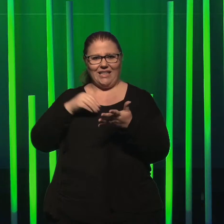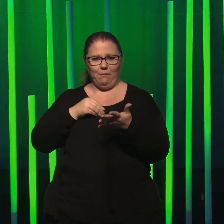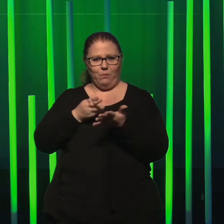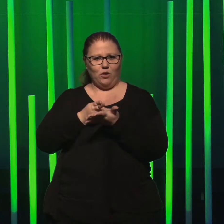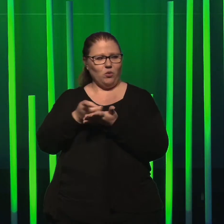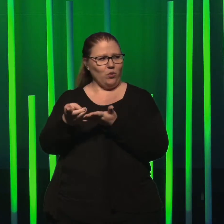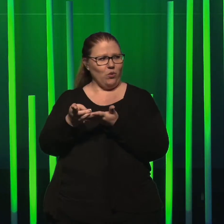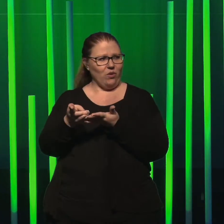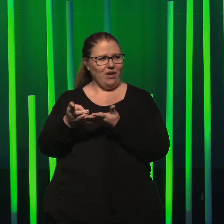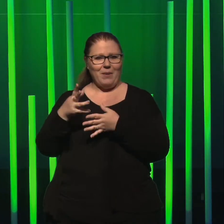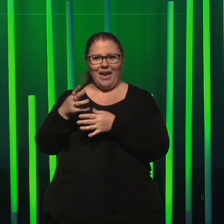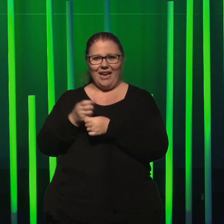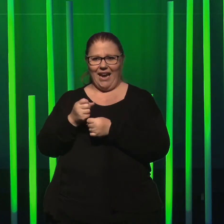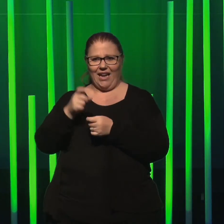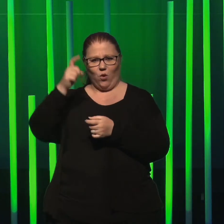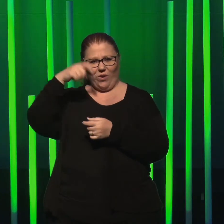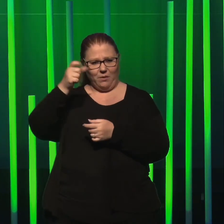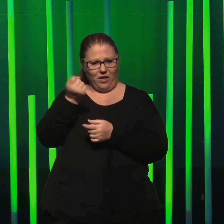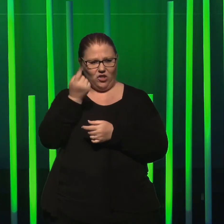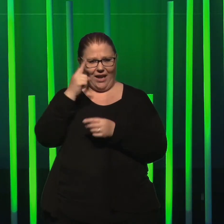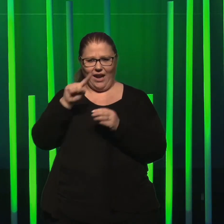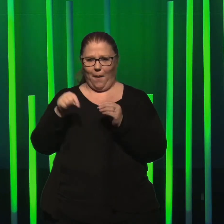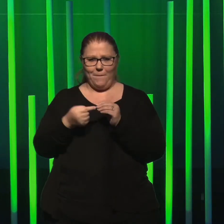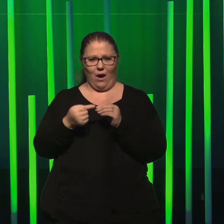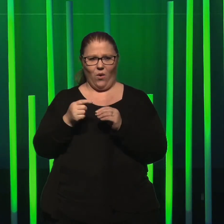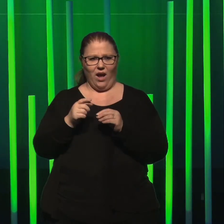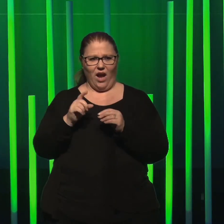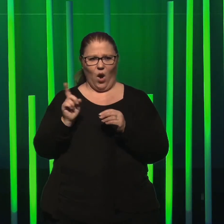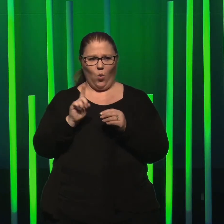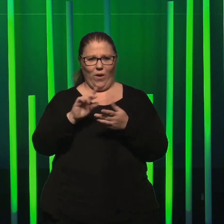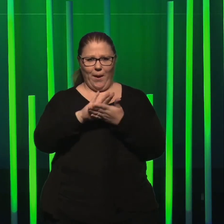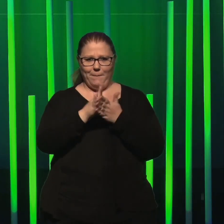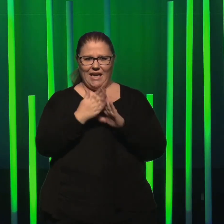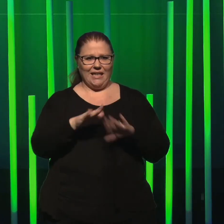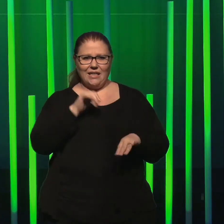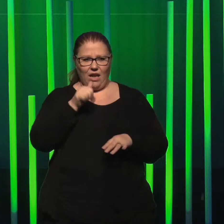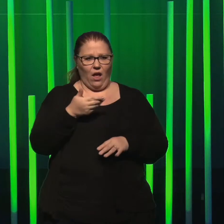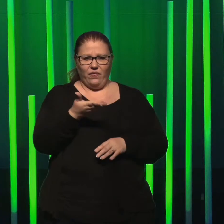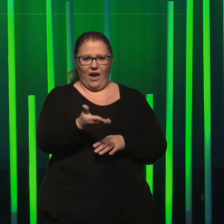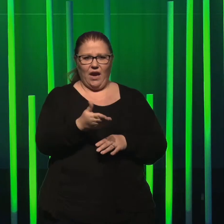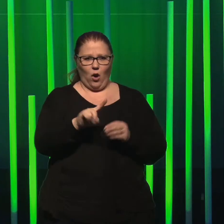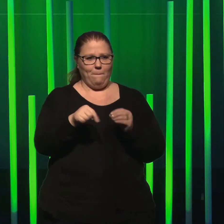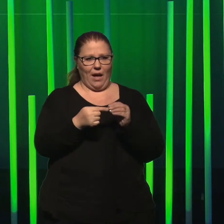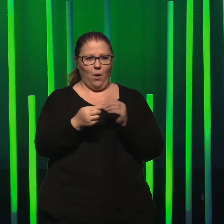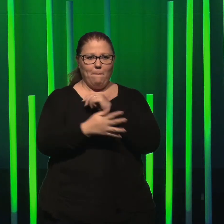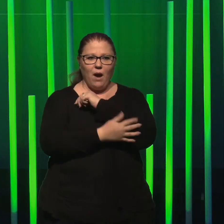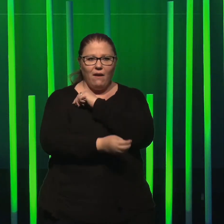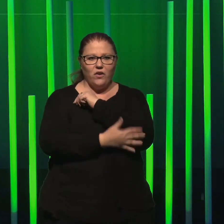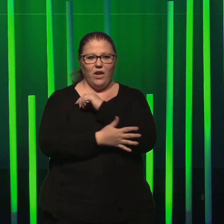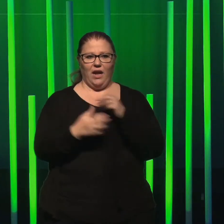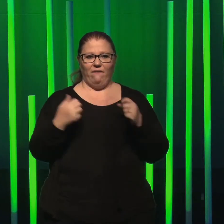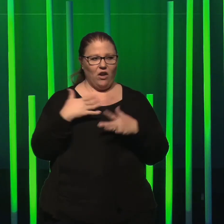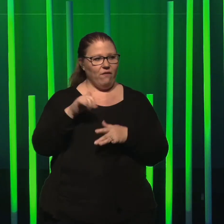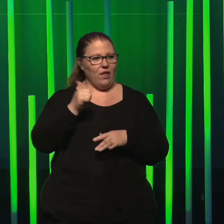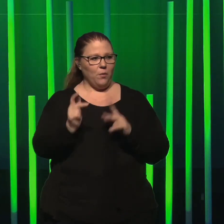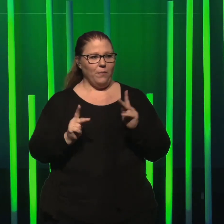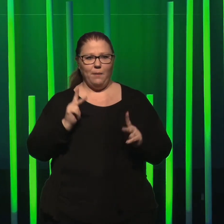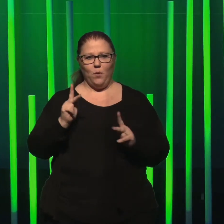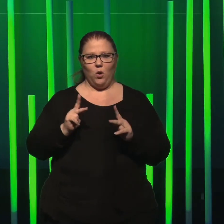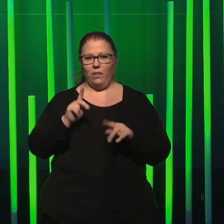and learning and understanding about where peace is being broken, and particularly around poverty, fear of the other,